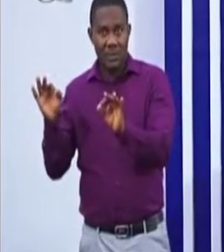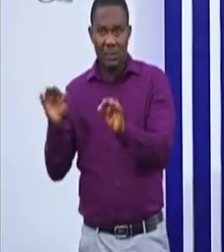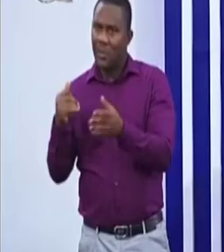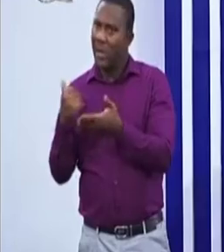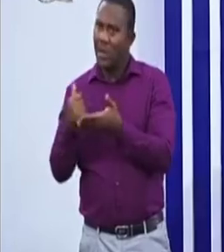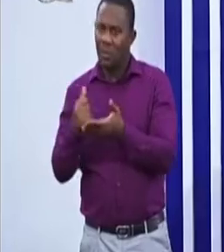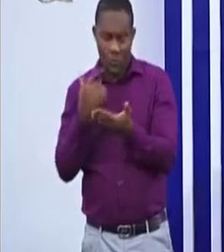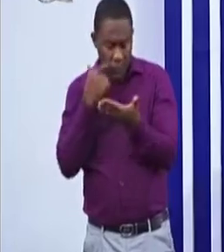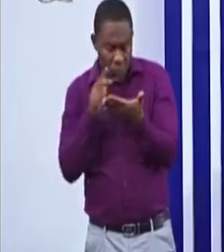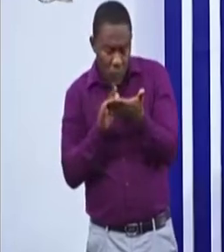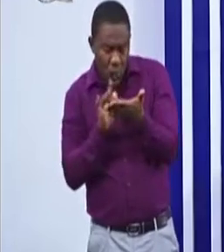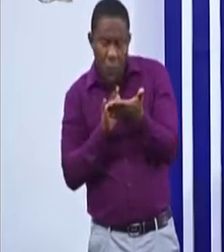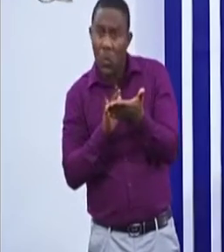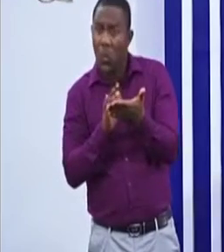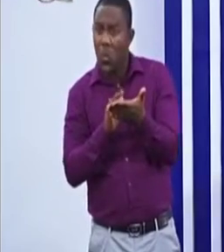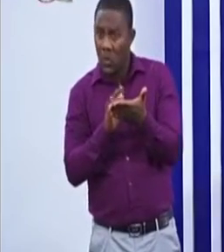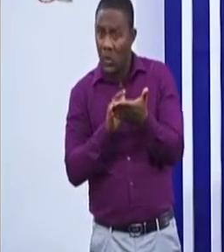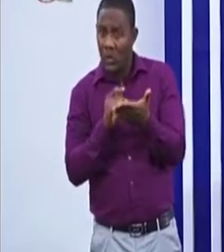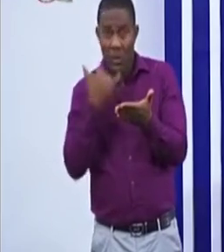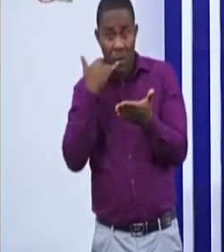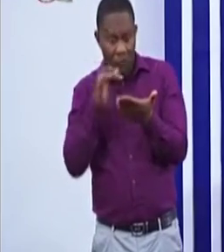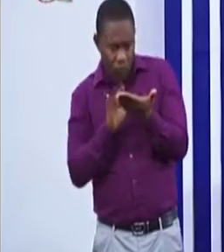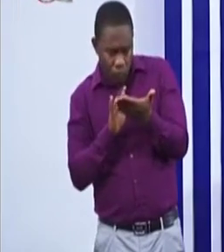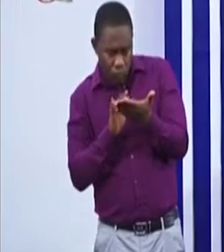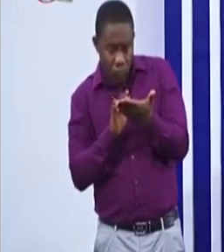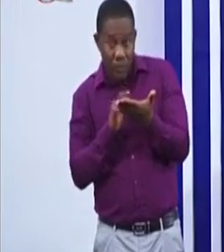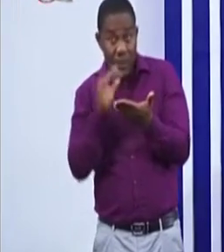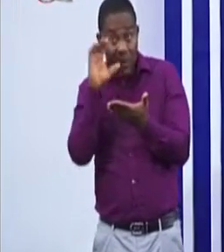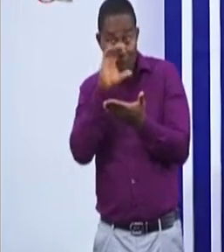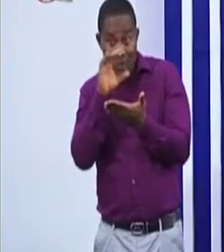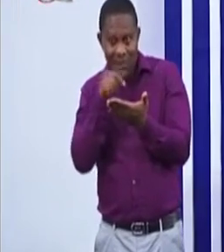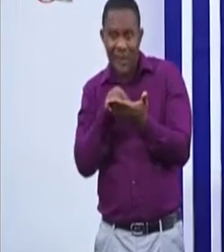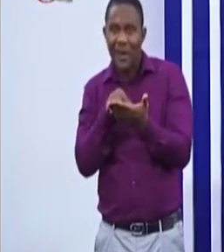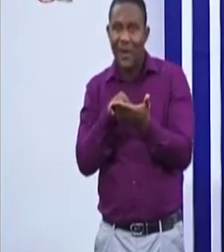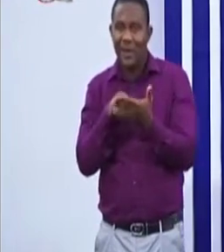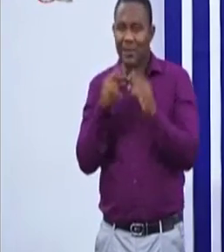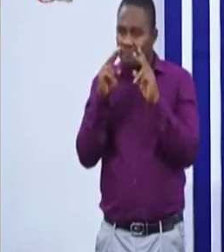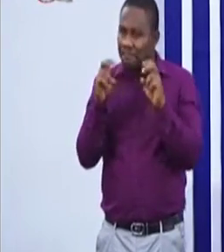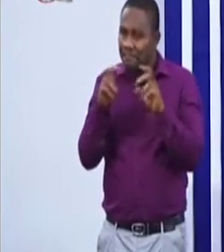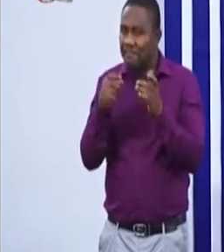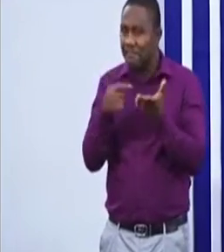reduce the pressure on their networks. We can also help